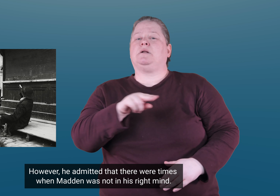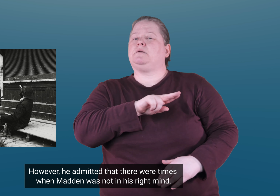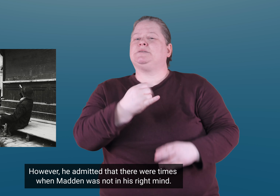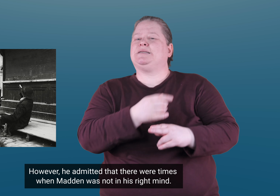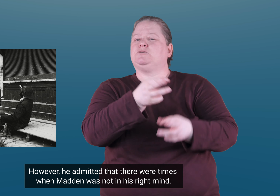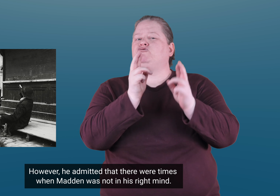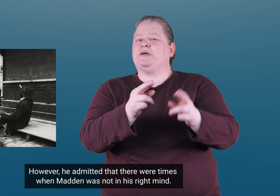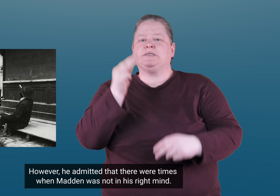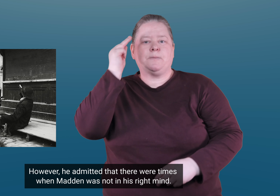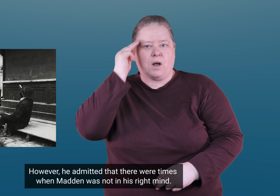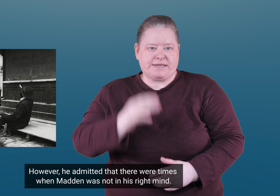mind.